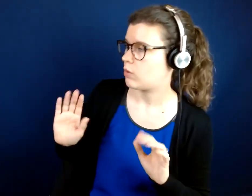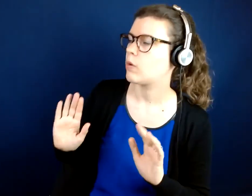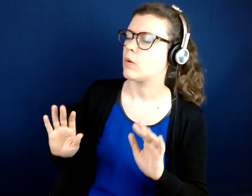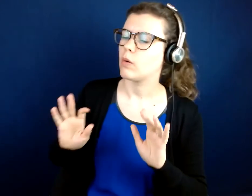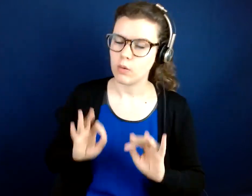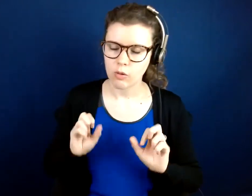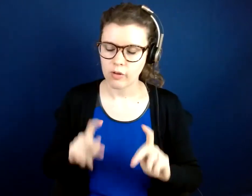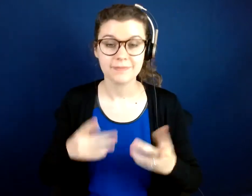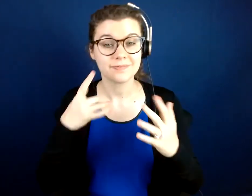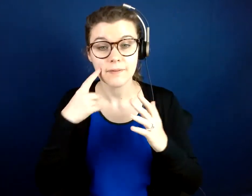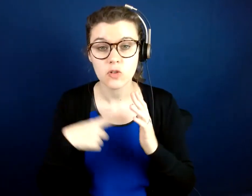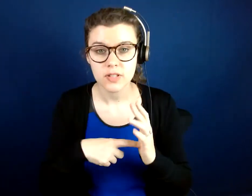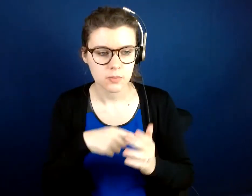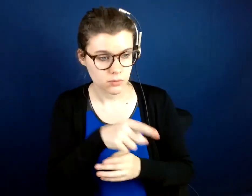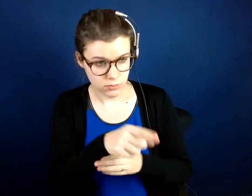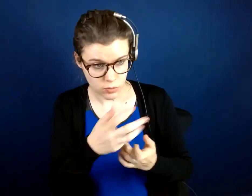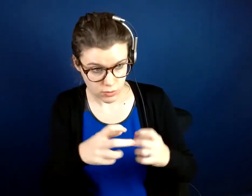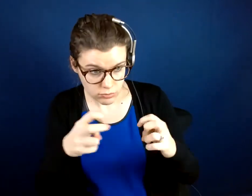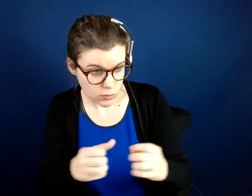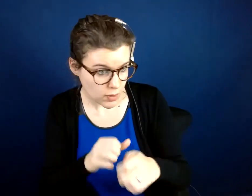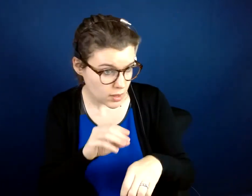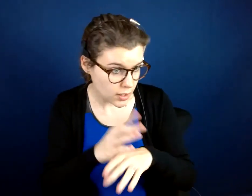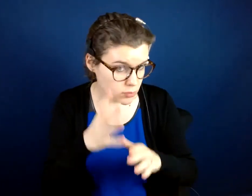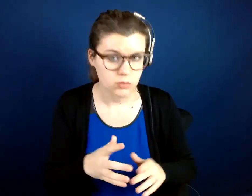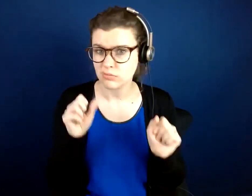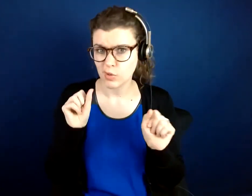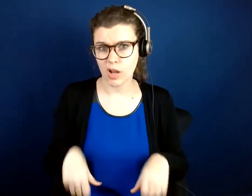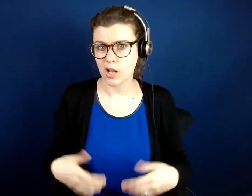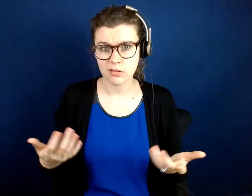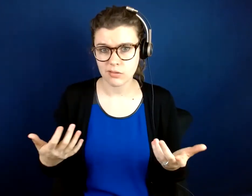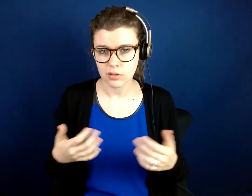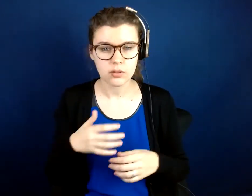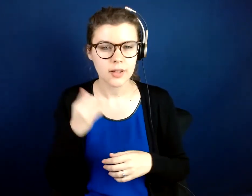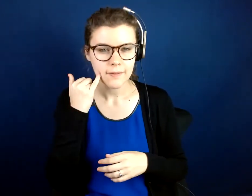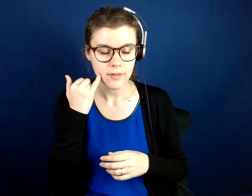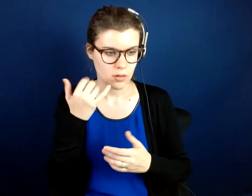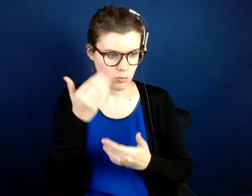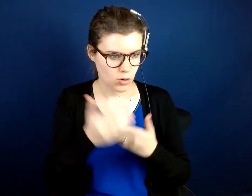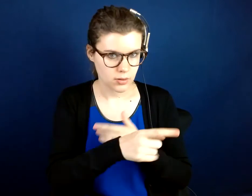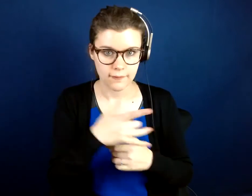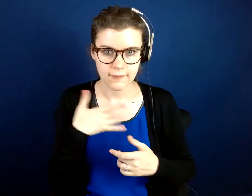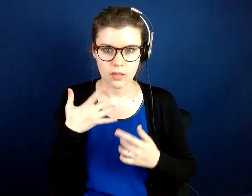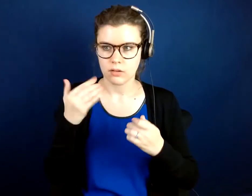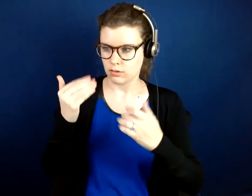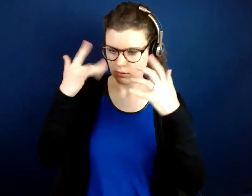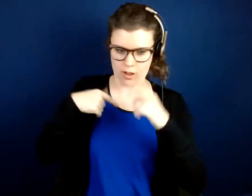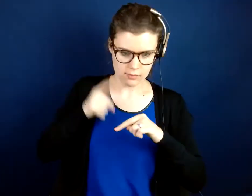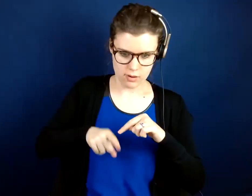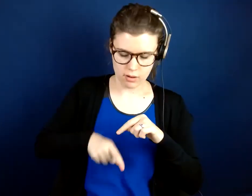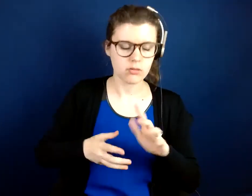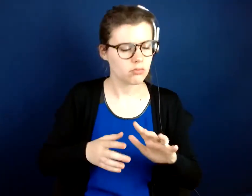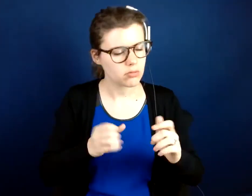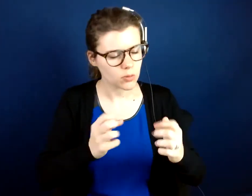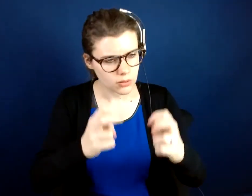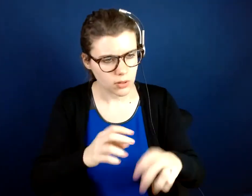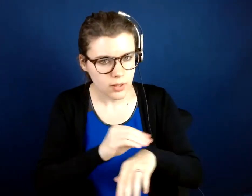Suggestions of having them talk with a mental health professional is always granted if the process is too overwhelming for them. This